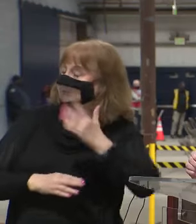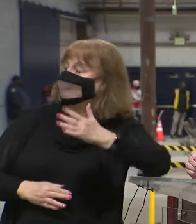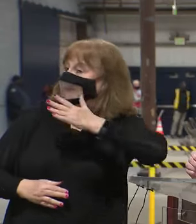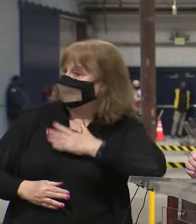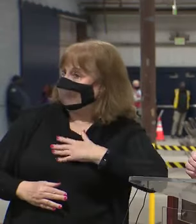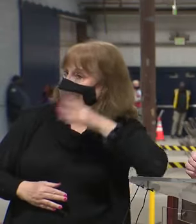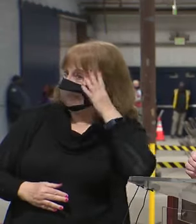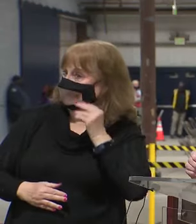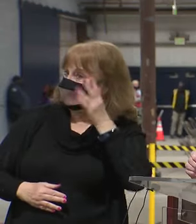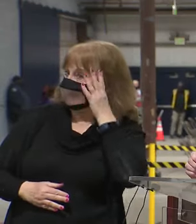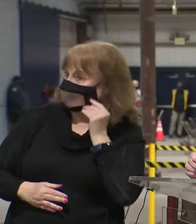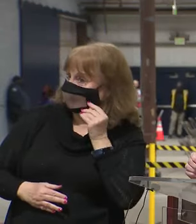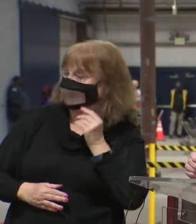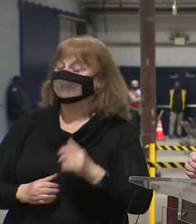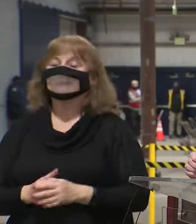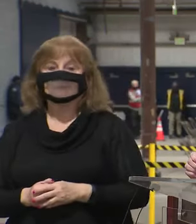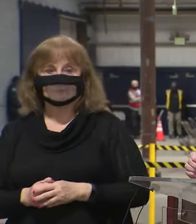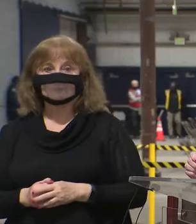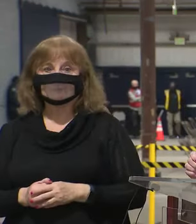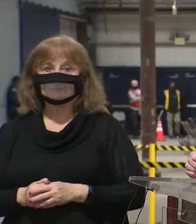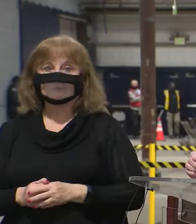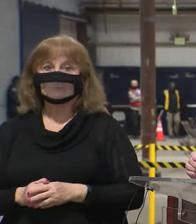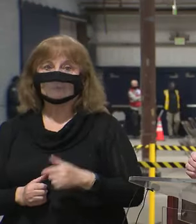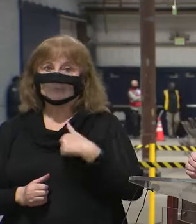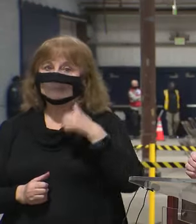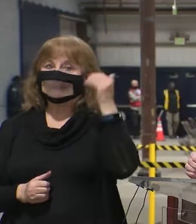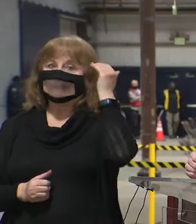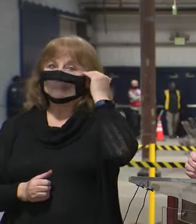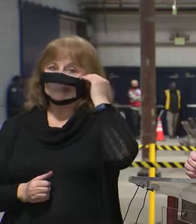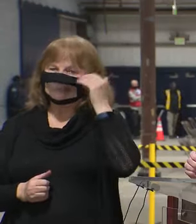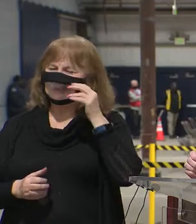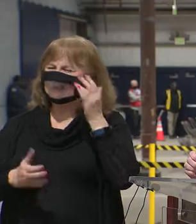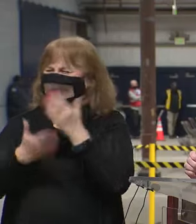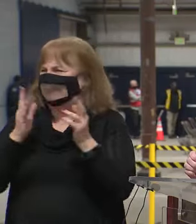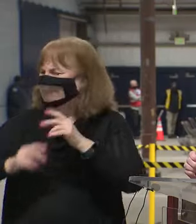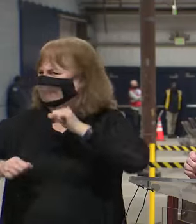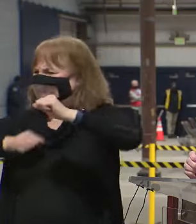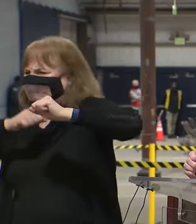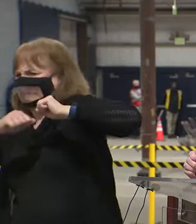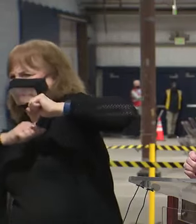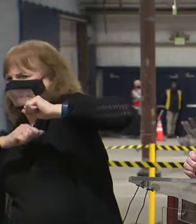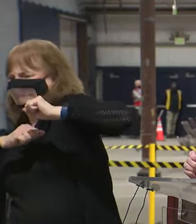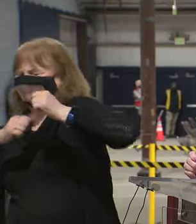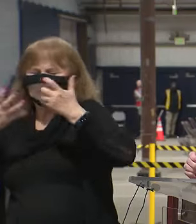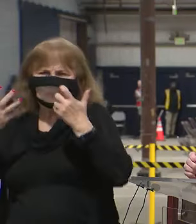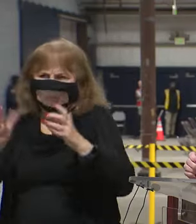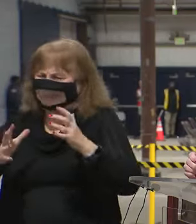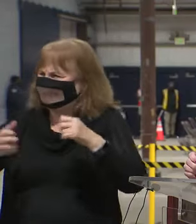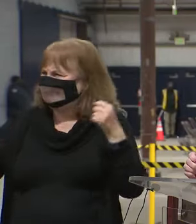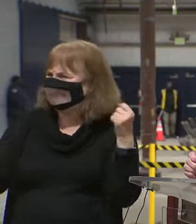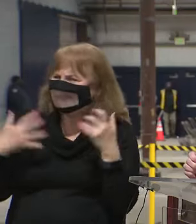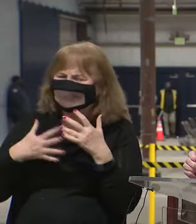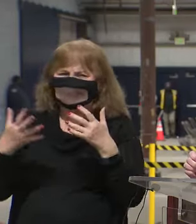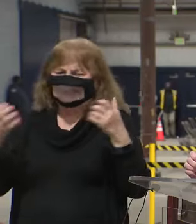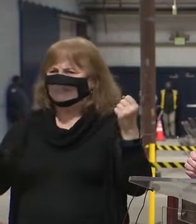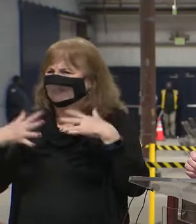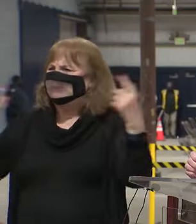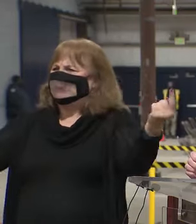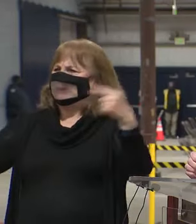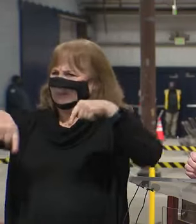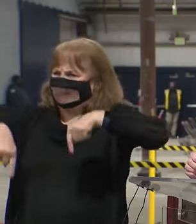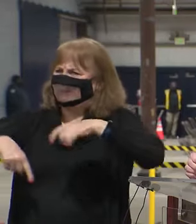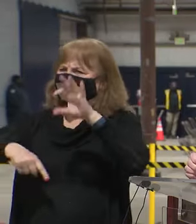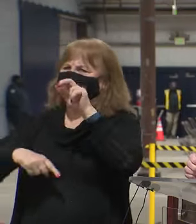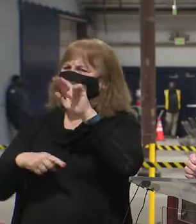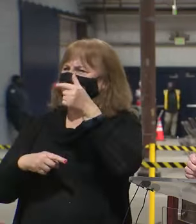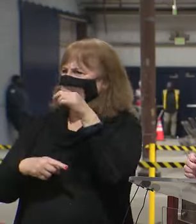my experience. I know there's great hesitancy out there with some people about coming to the